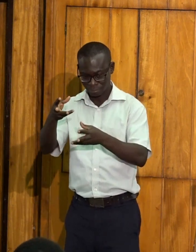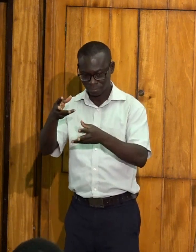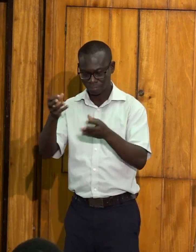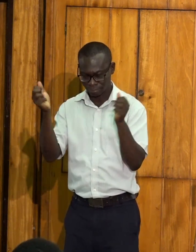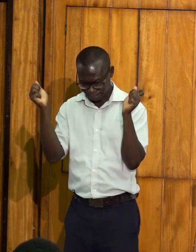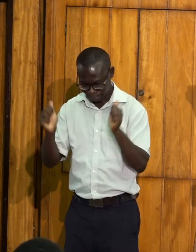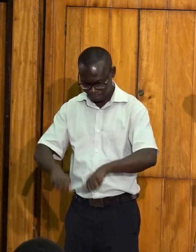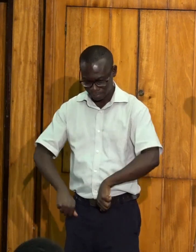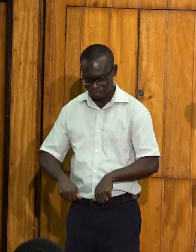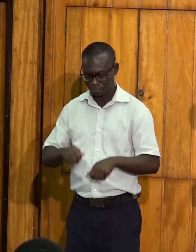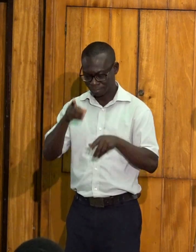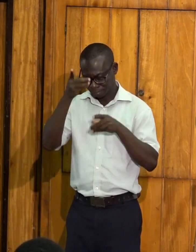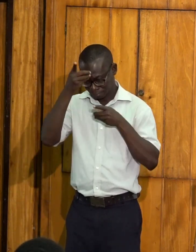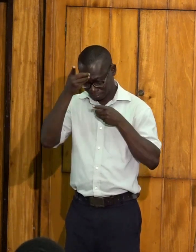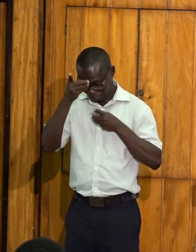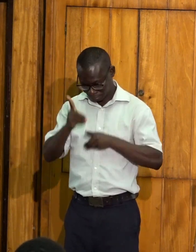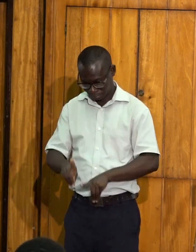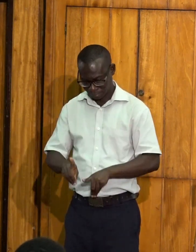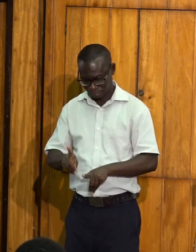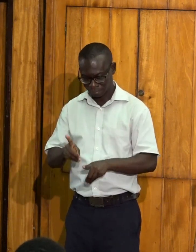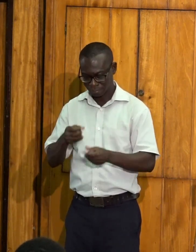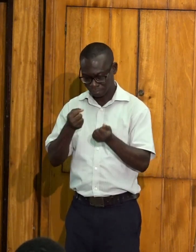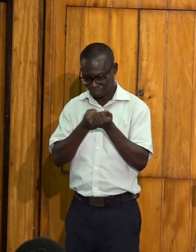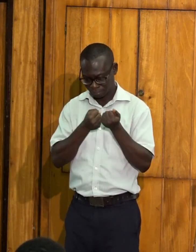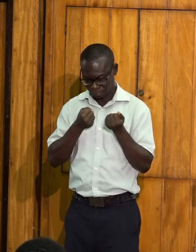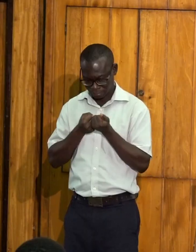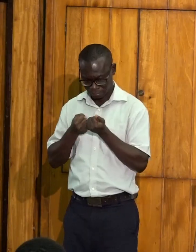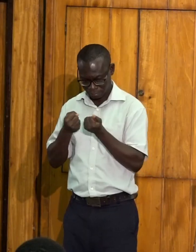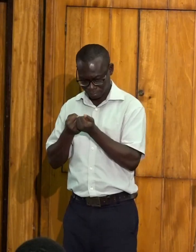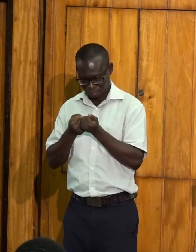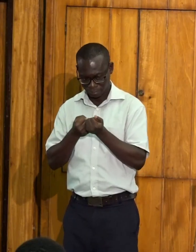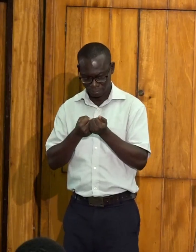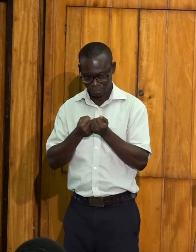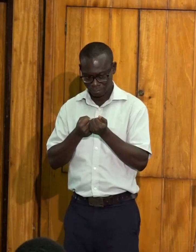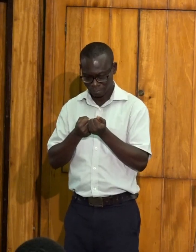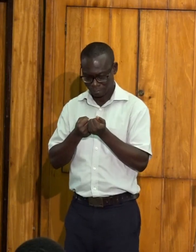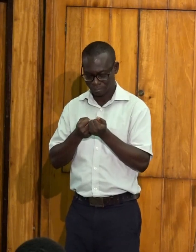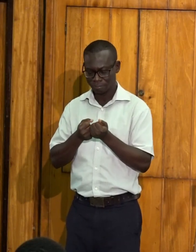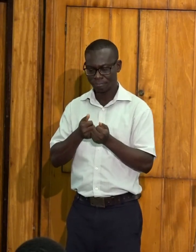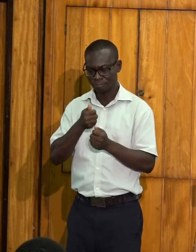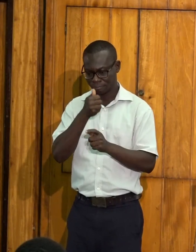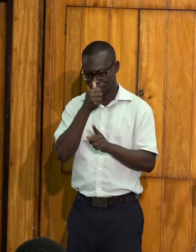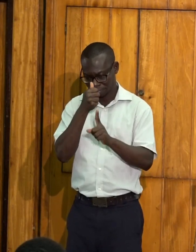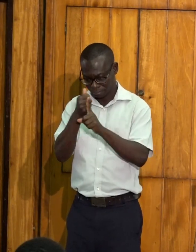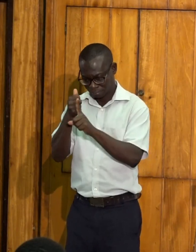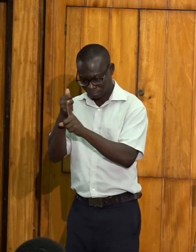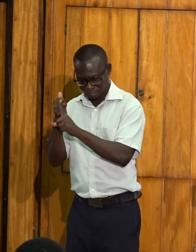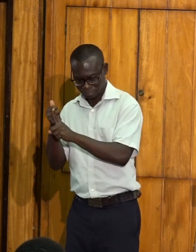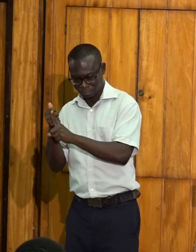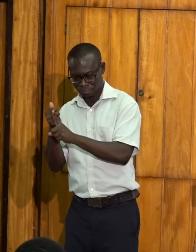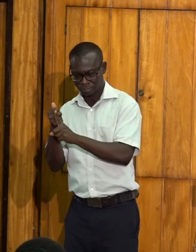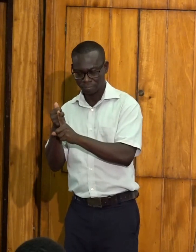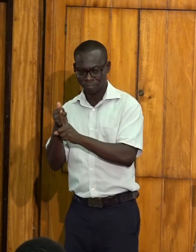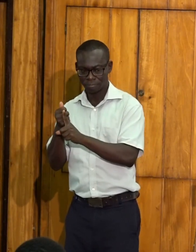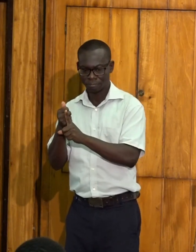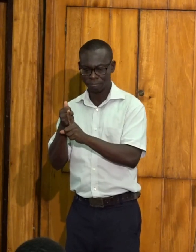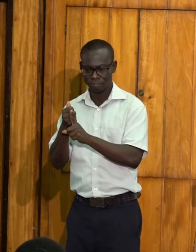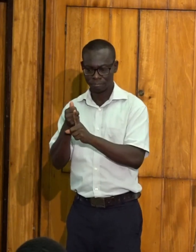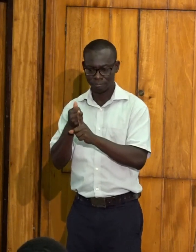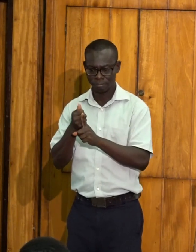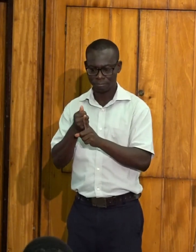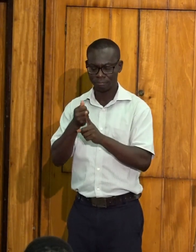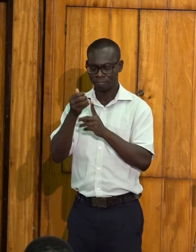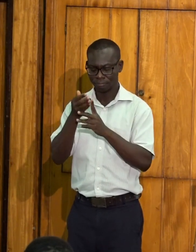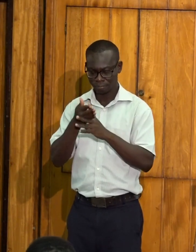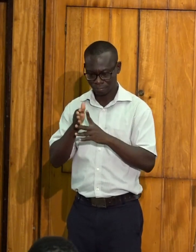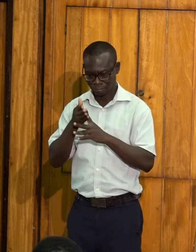able to make decisions that support good outcomes, either for themselves or for those they're looking after. The shifts we expect to